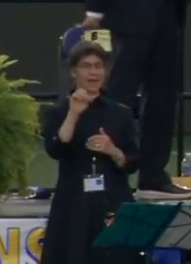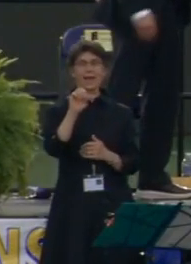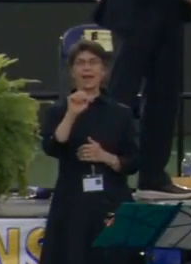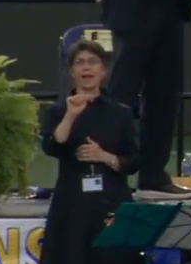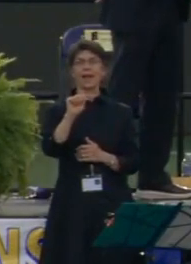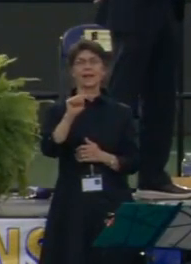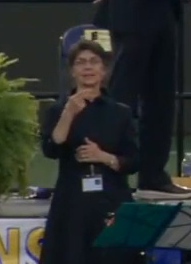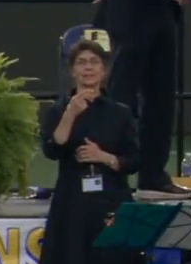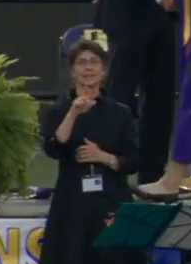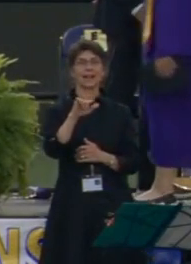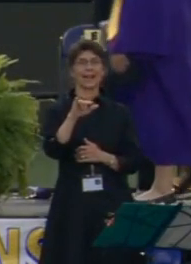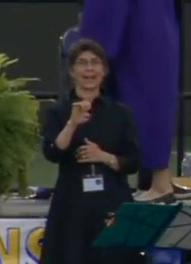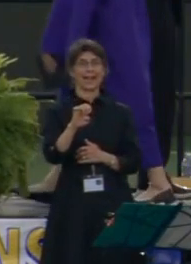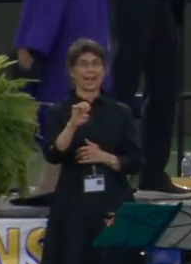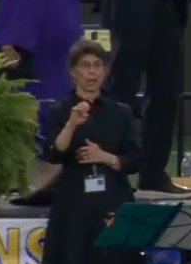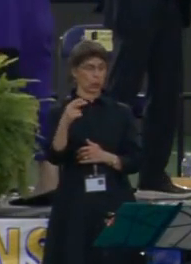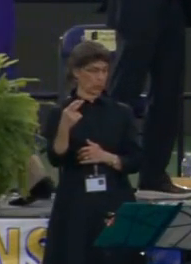Hewitt.